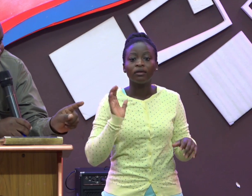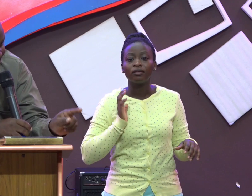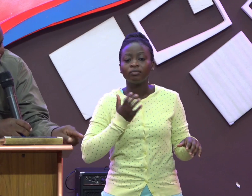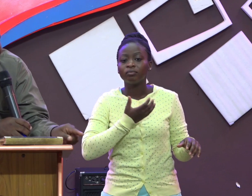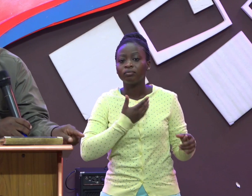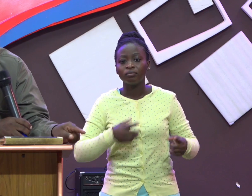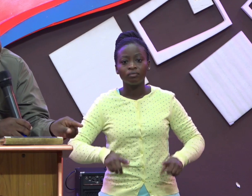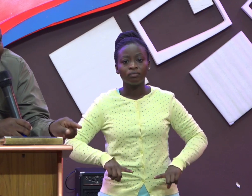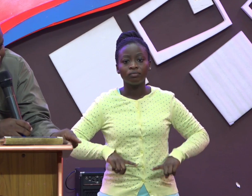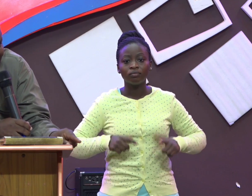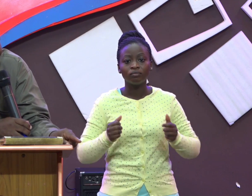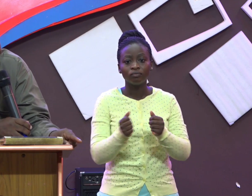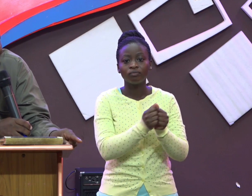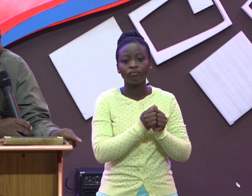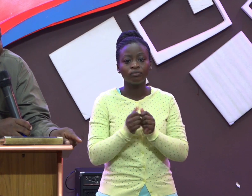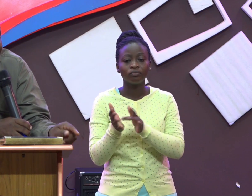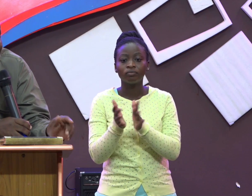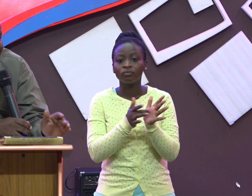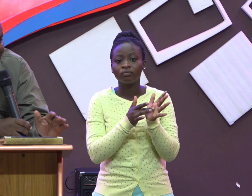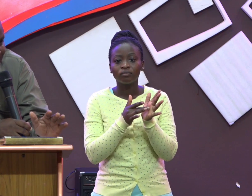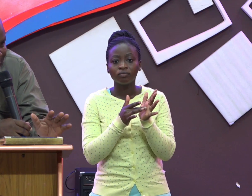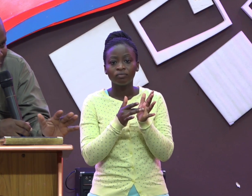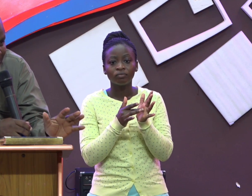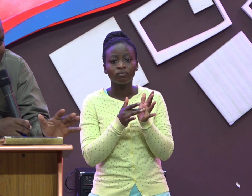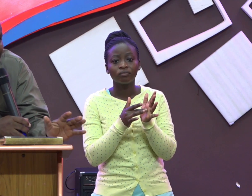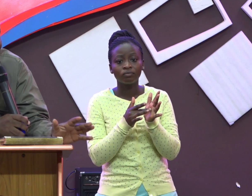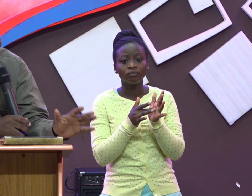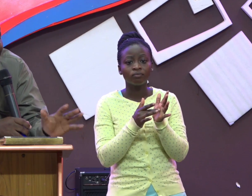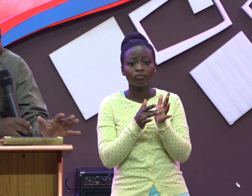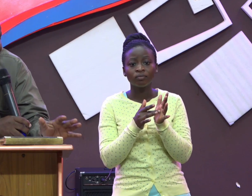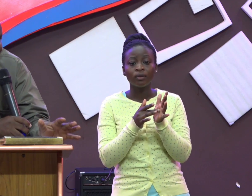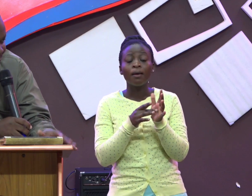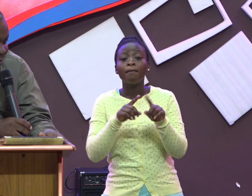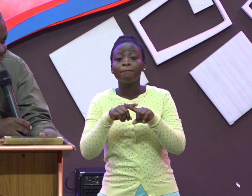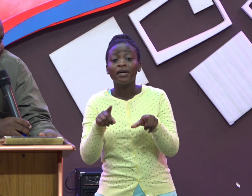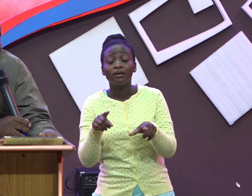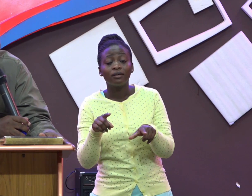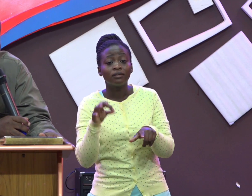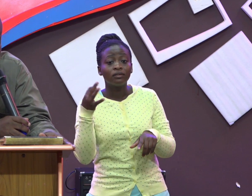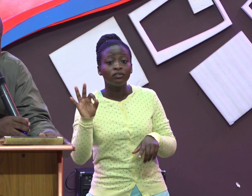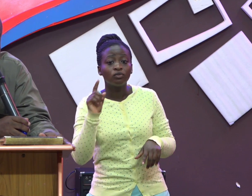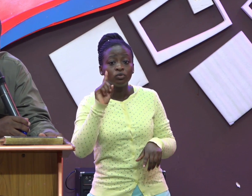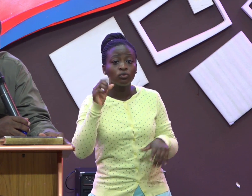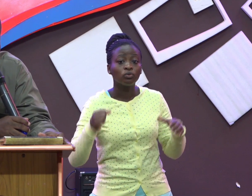to the development of your spirit, spiritual fruits are inevitable.